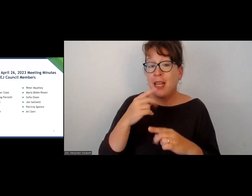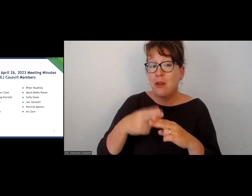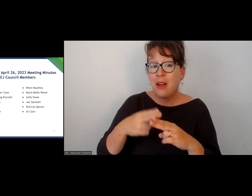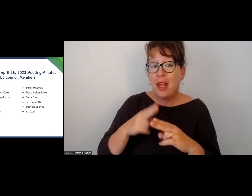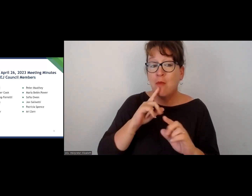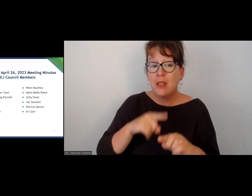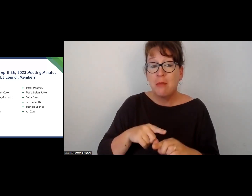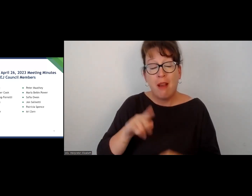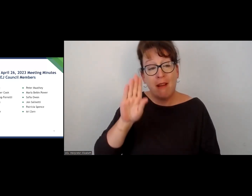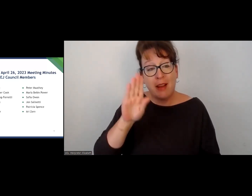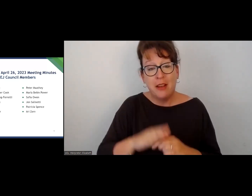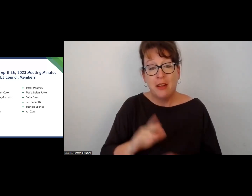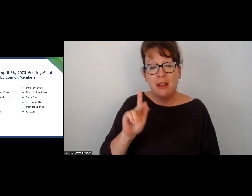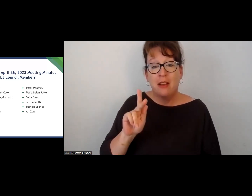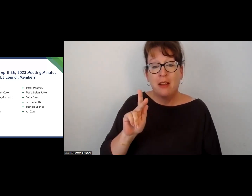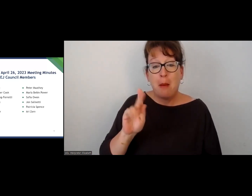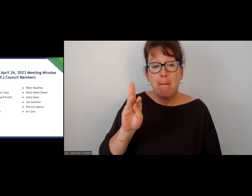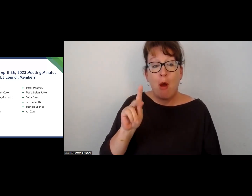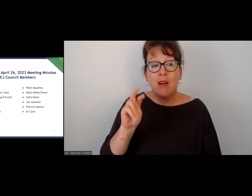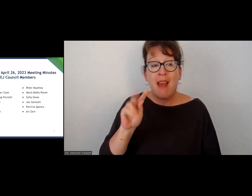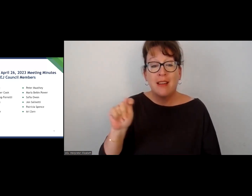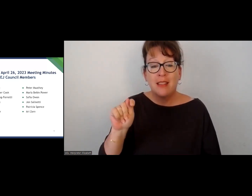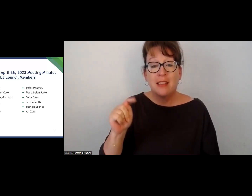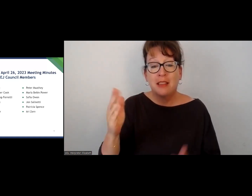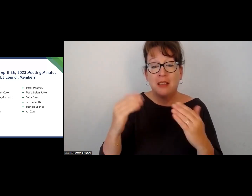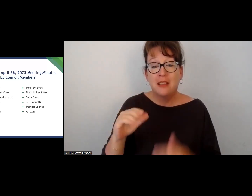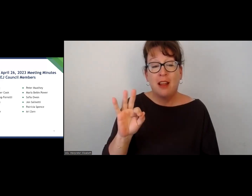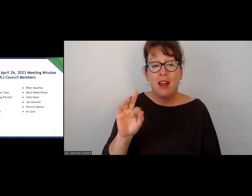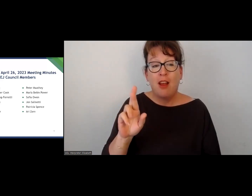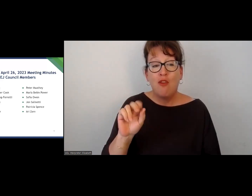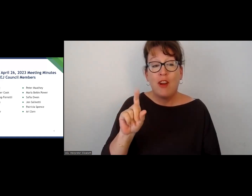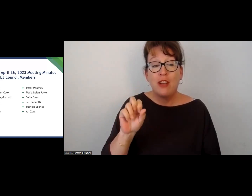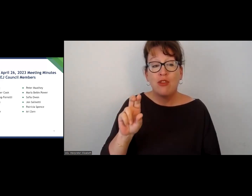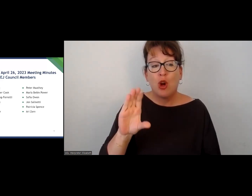Barnett. Here. Madeline Fraser Cook.